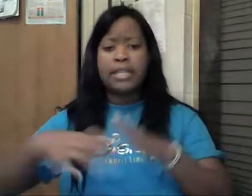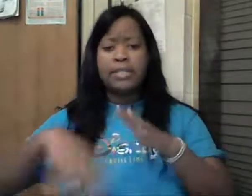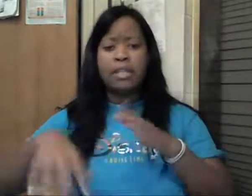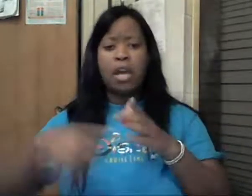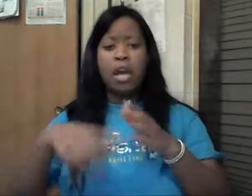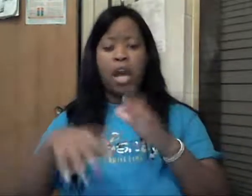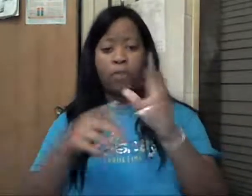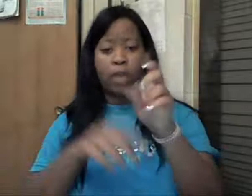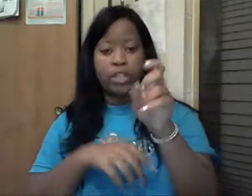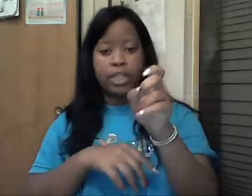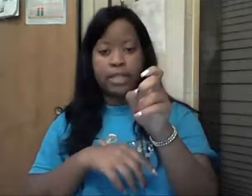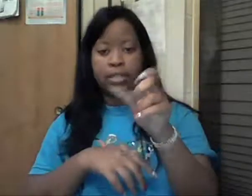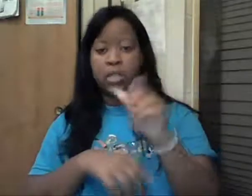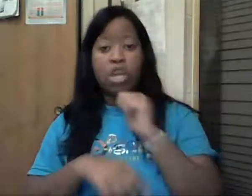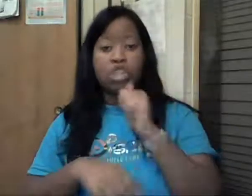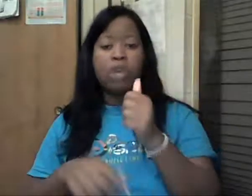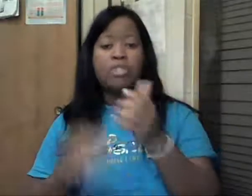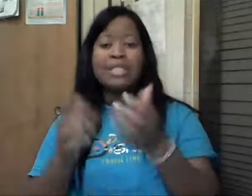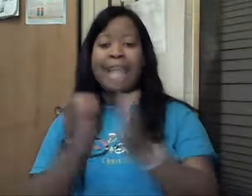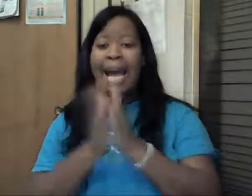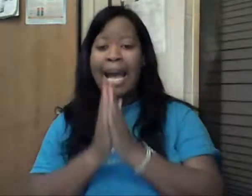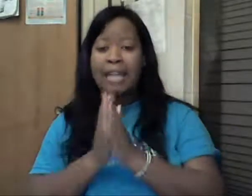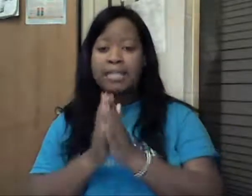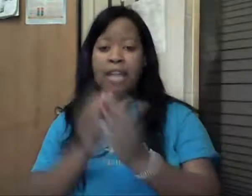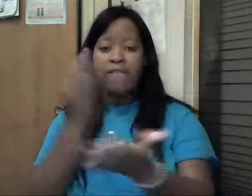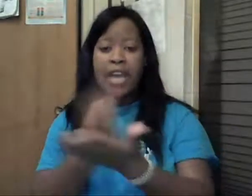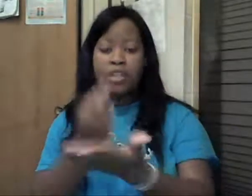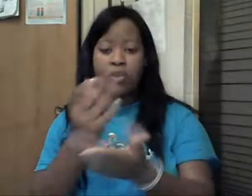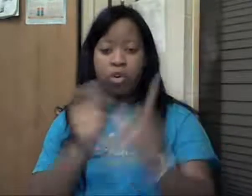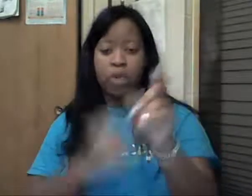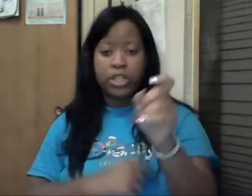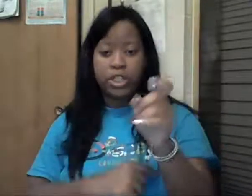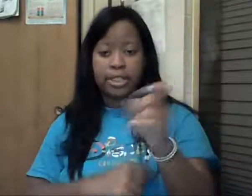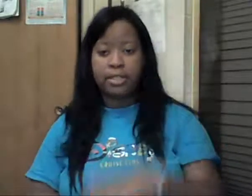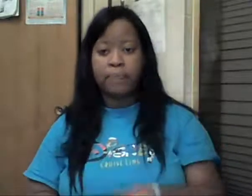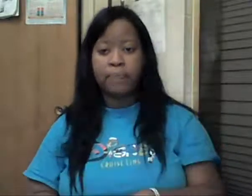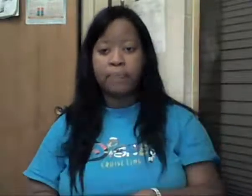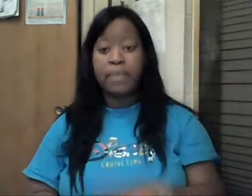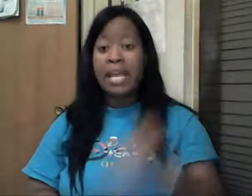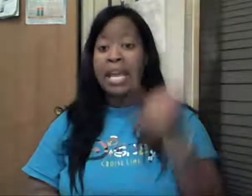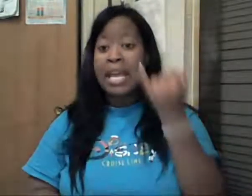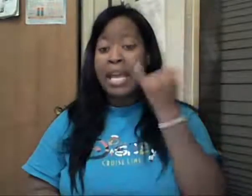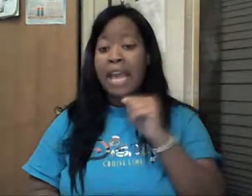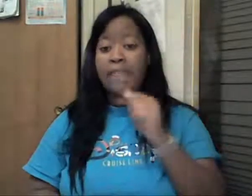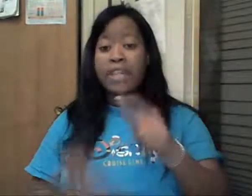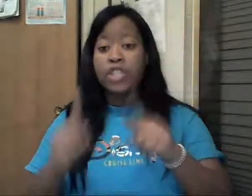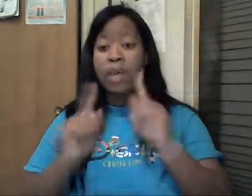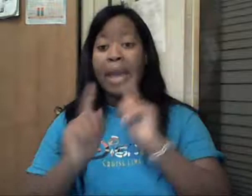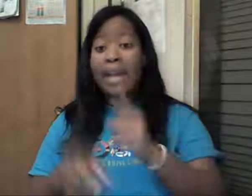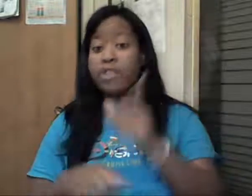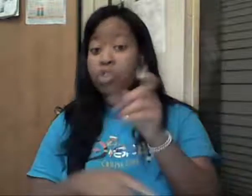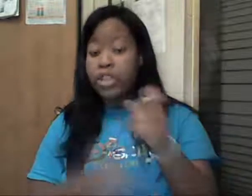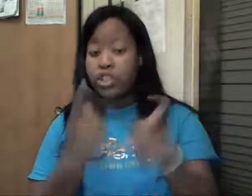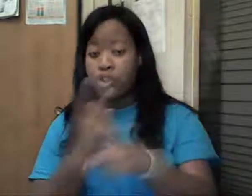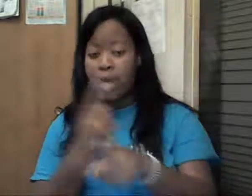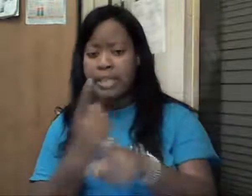ranges of questions. Don't just ask factual questions. If they don't answer questions